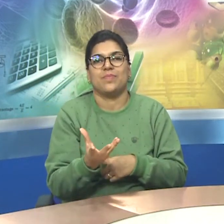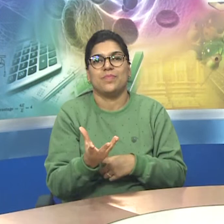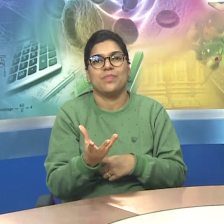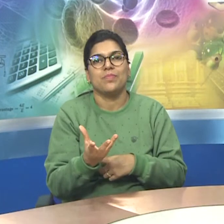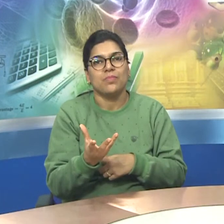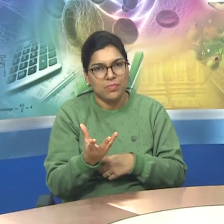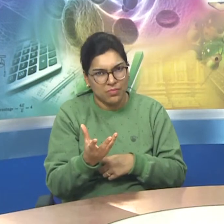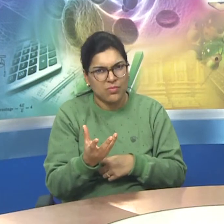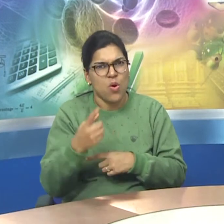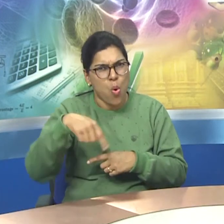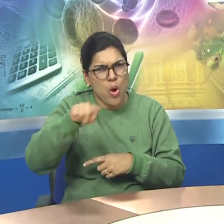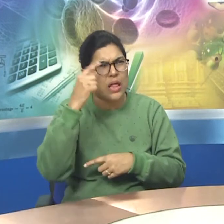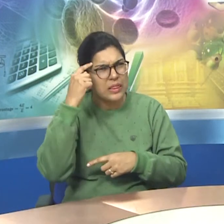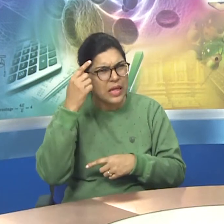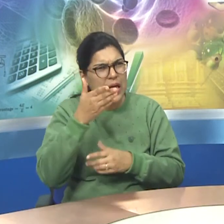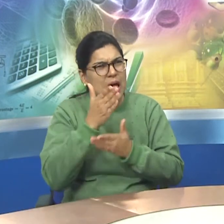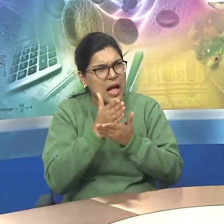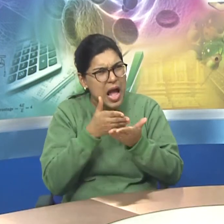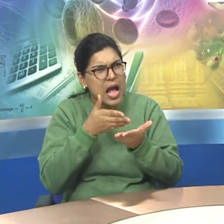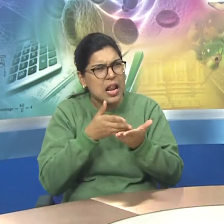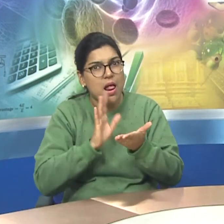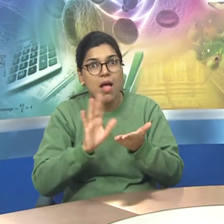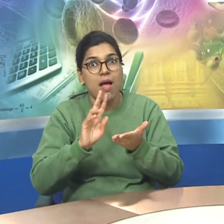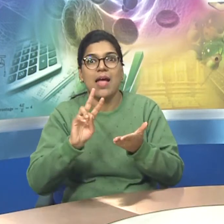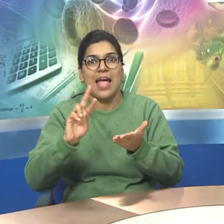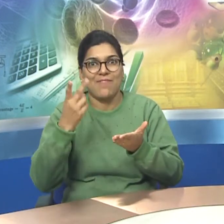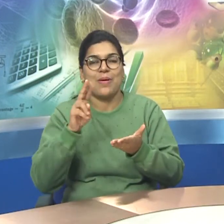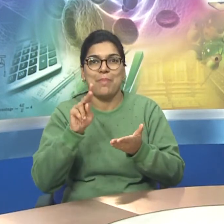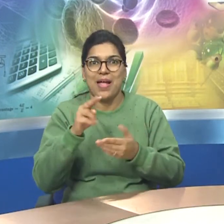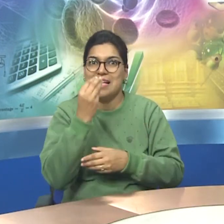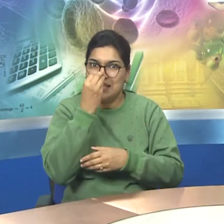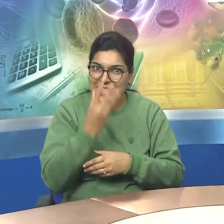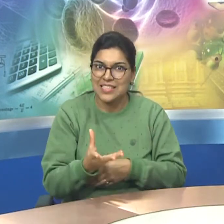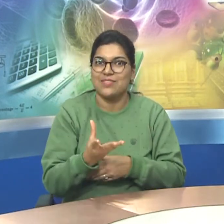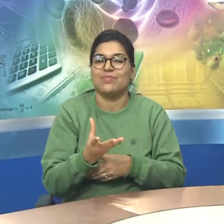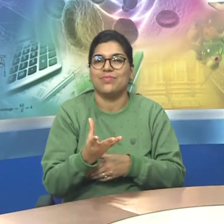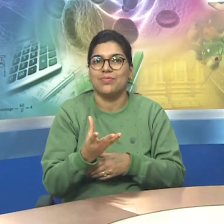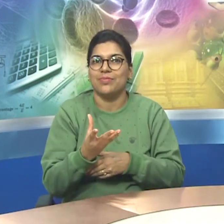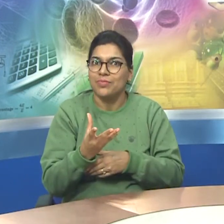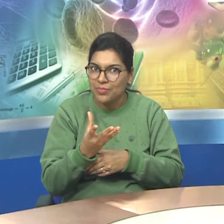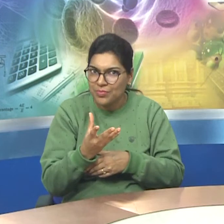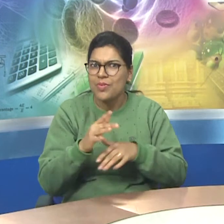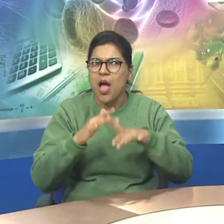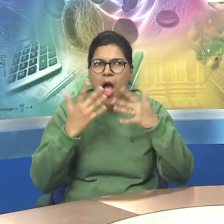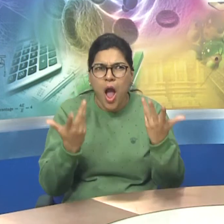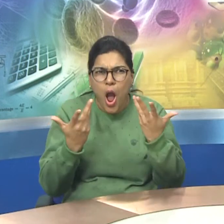it is a piece of cake, but it means something which is very easy.